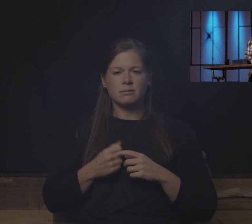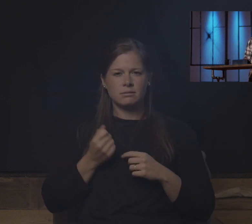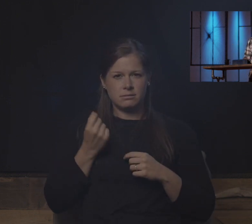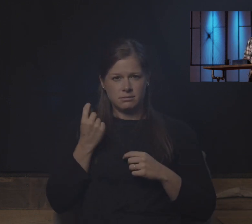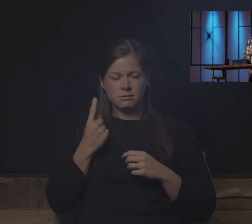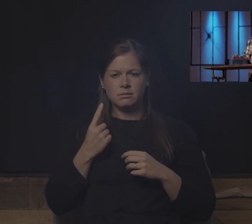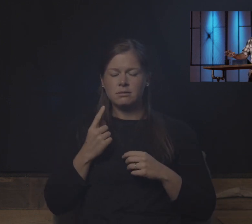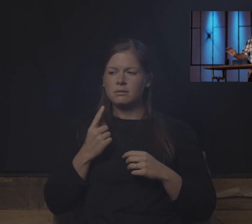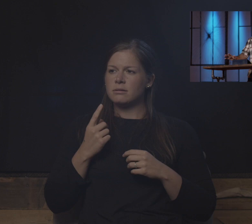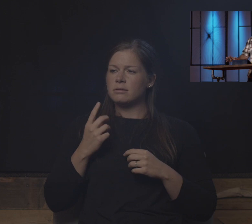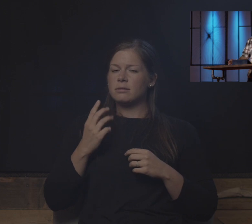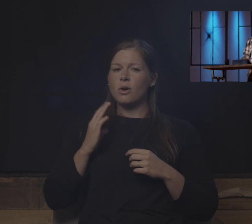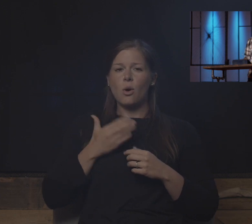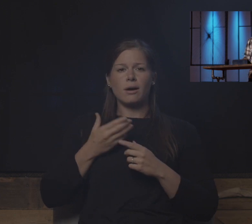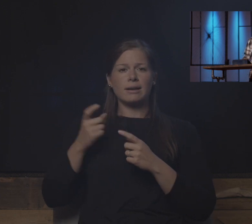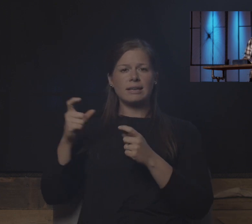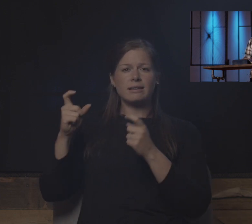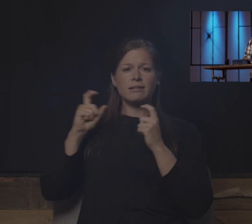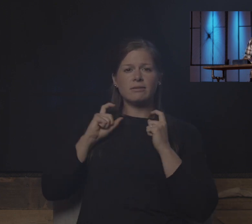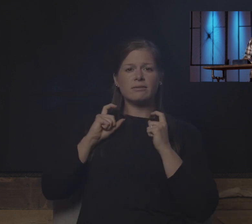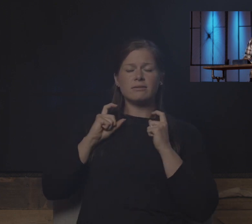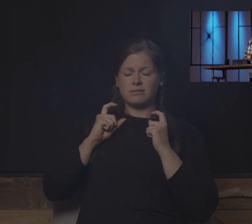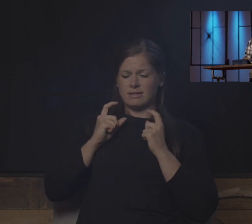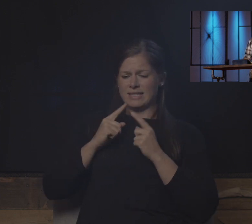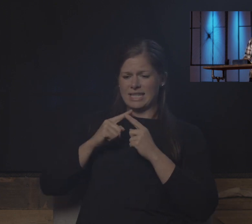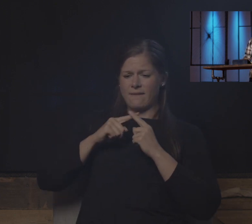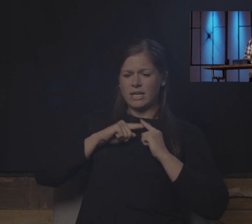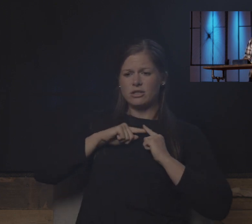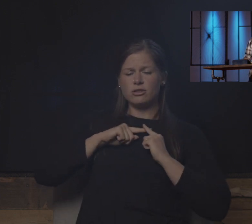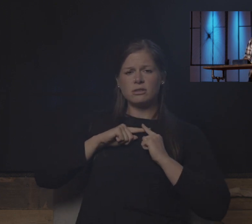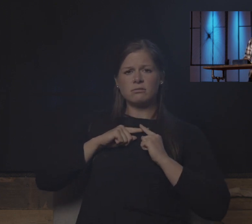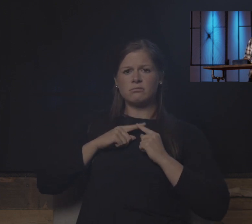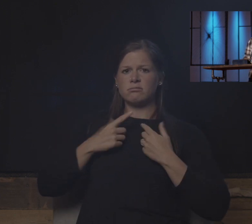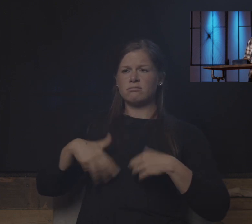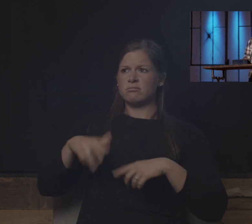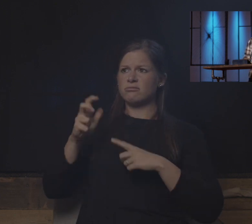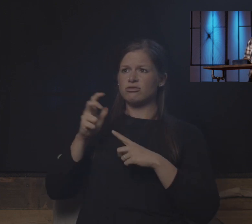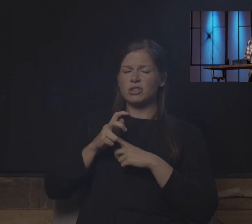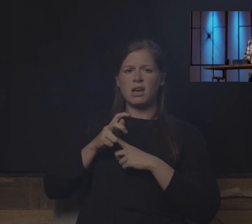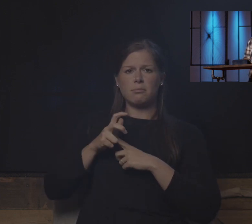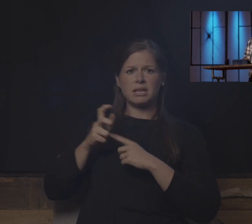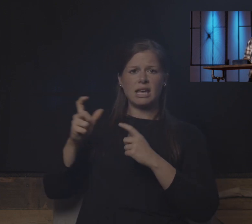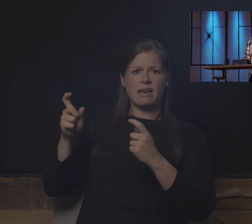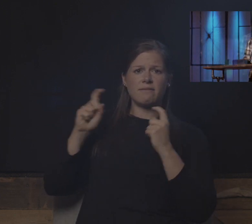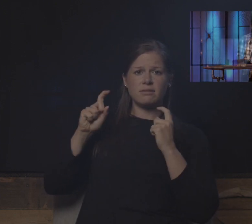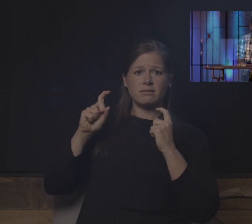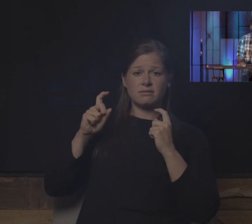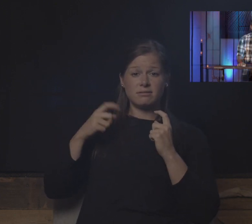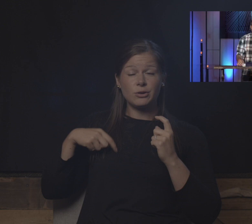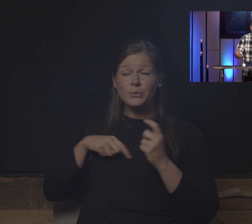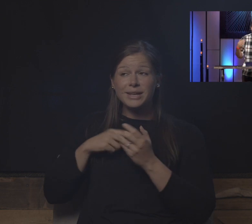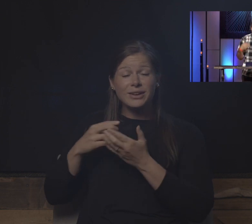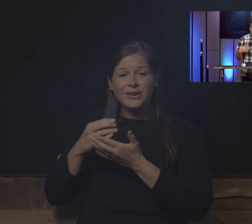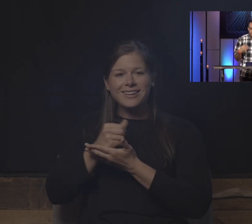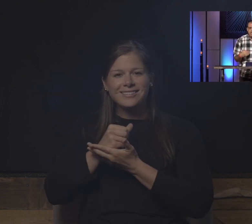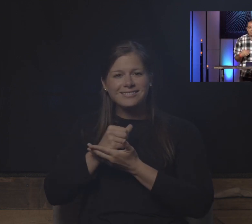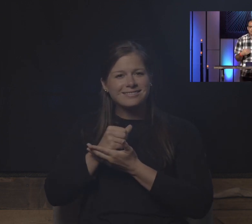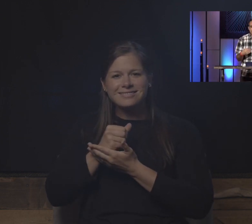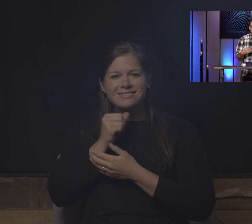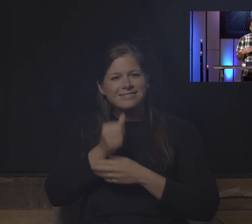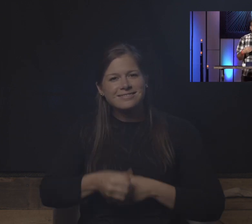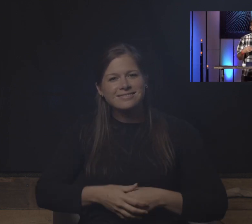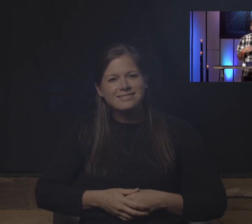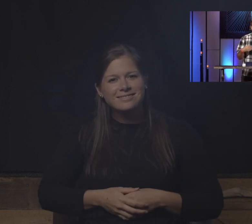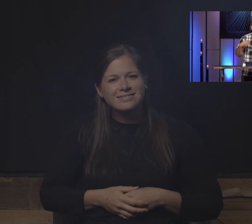humanity, salvation, and yet we did nothing to earn it. He saved